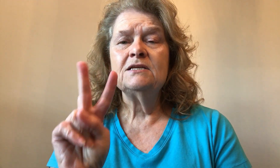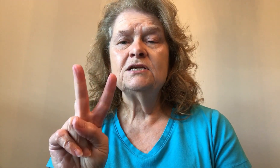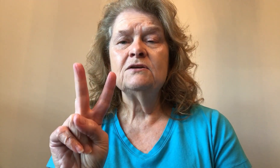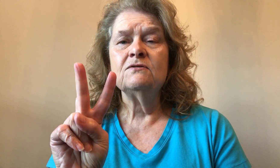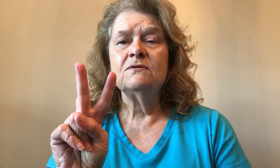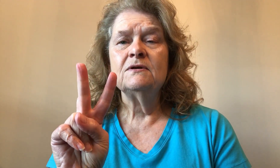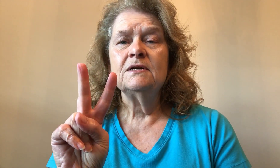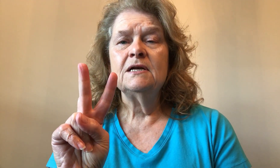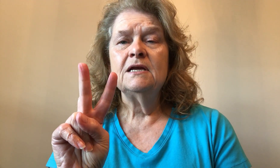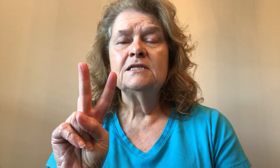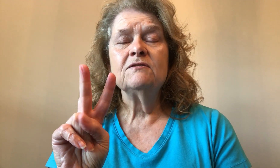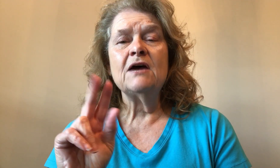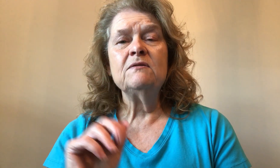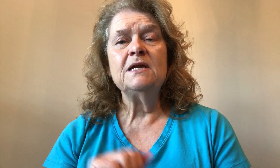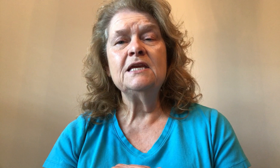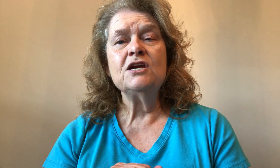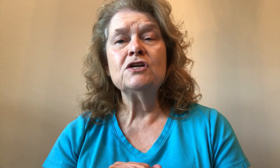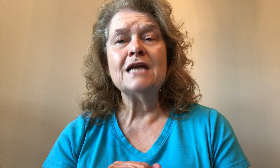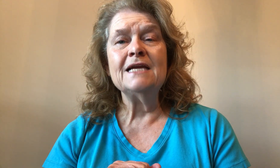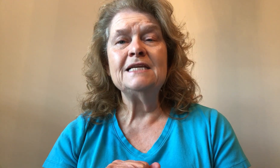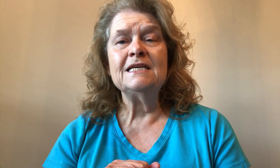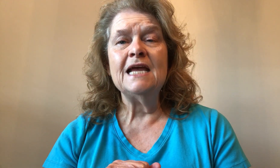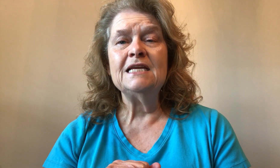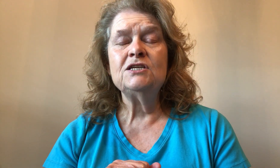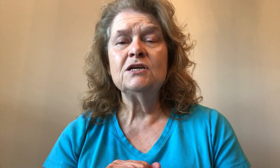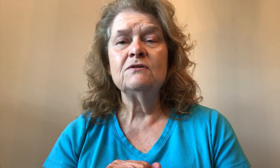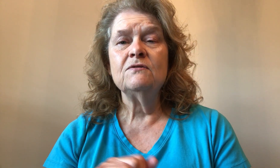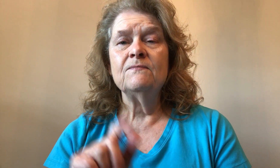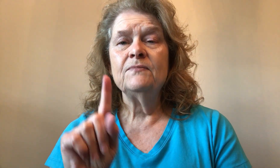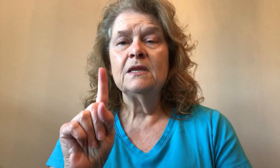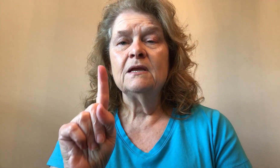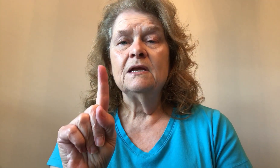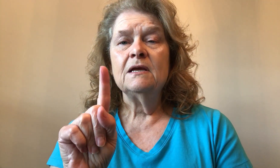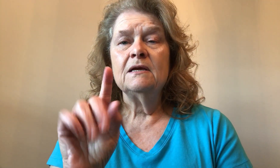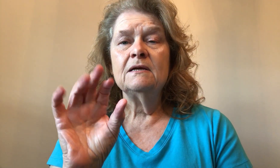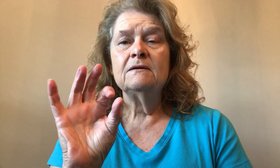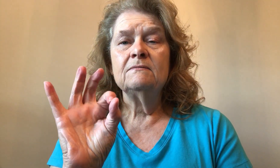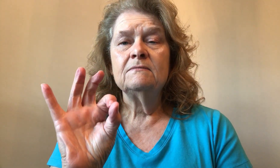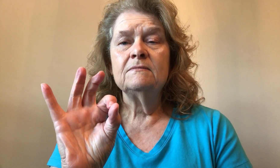1982. So that would be the year 1982.